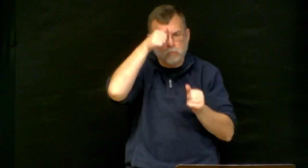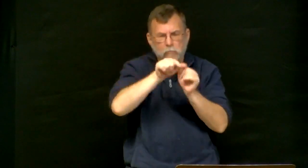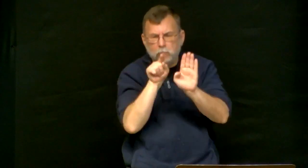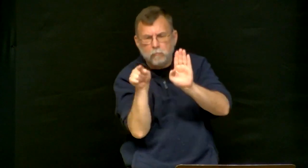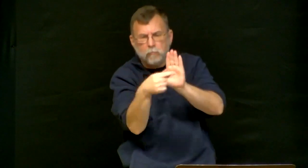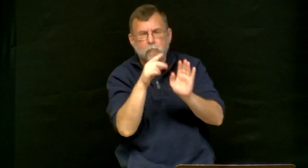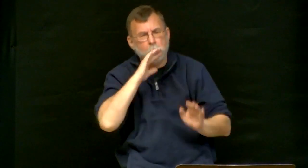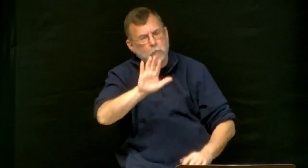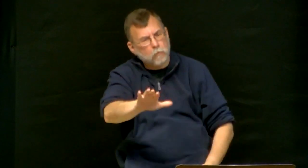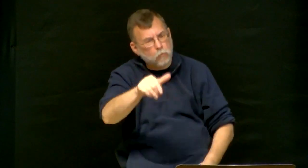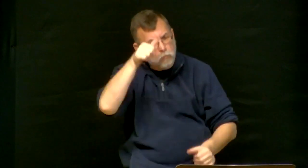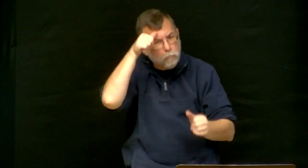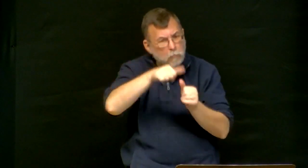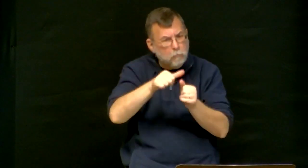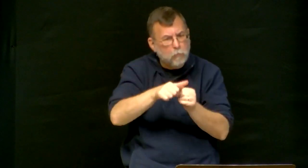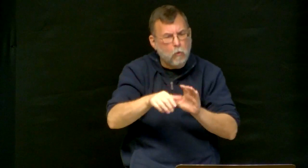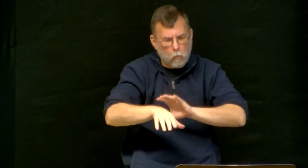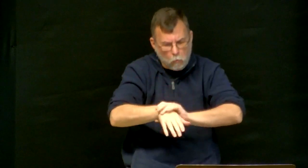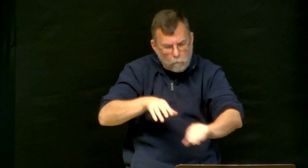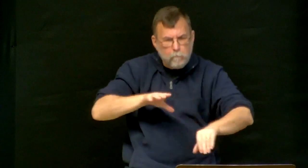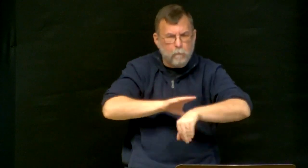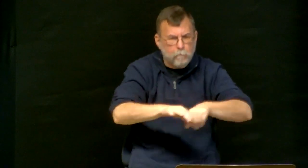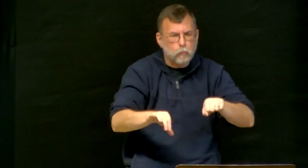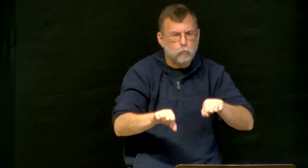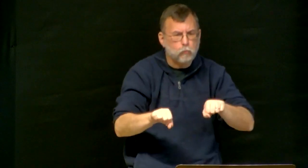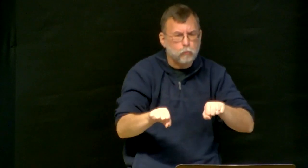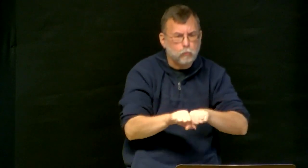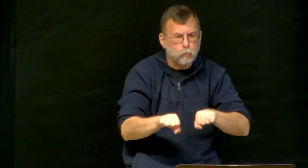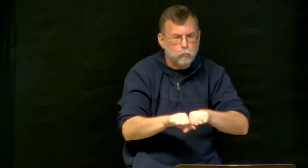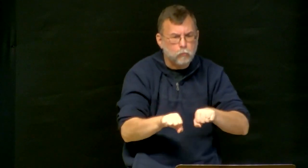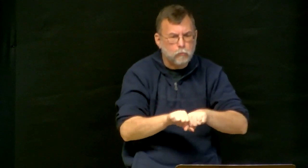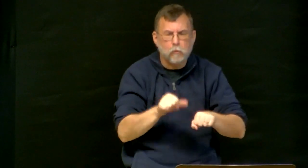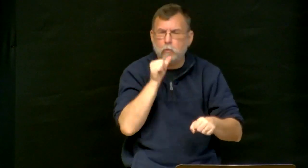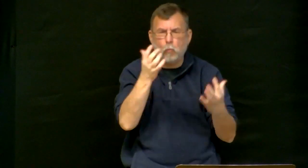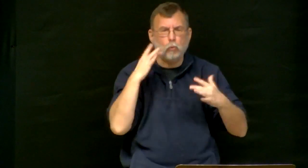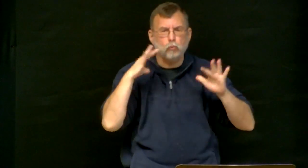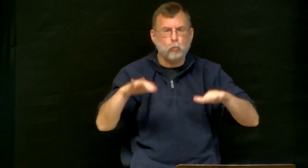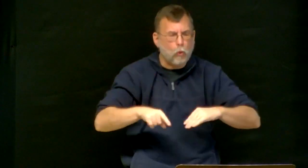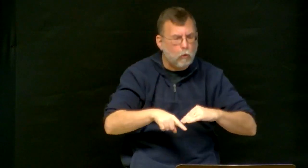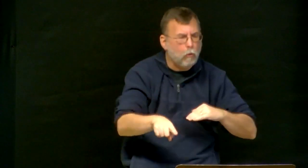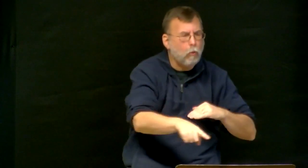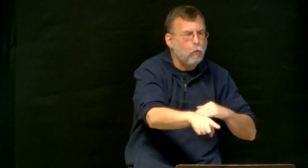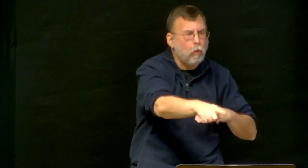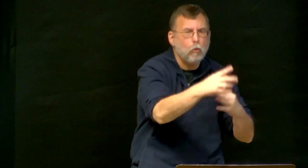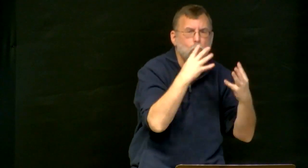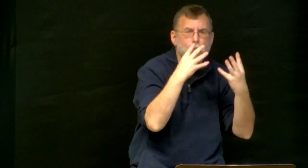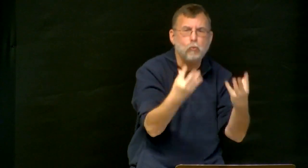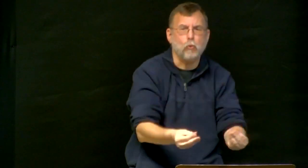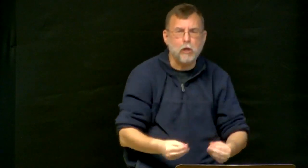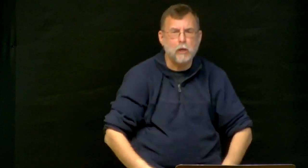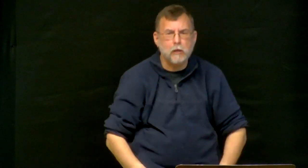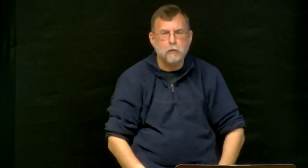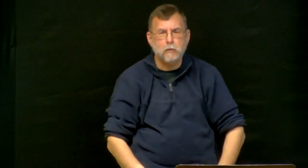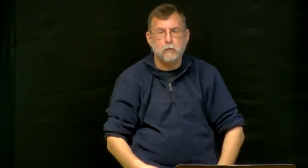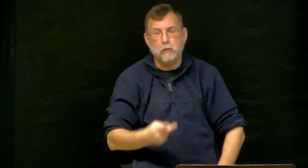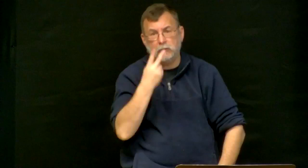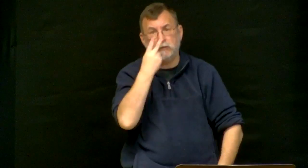saying, okay, but remember, take off your boots. We don't want all the snow getting tracked in and getting